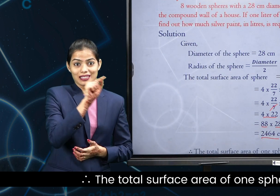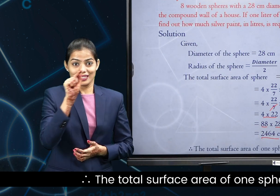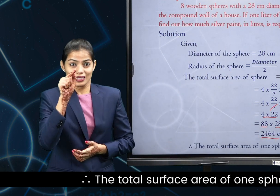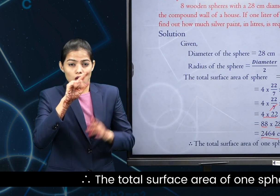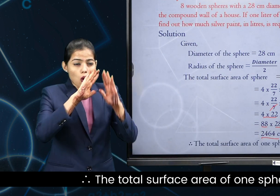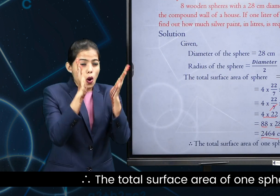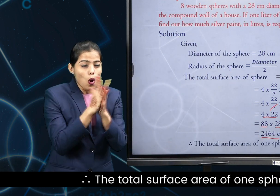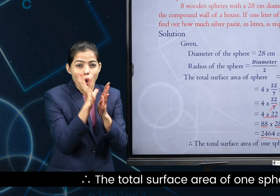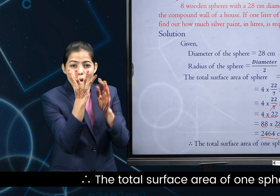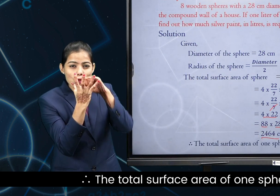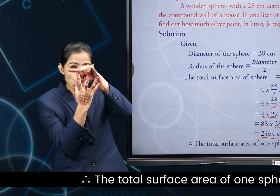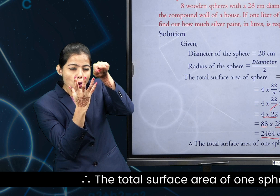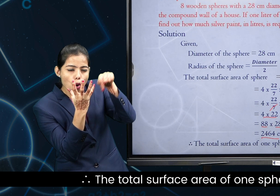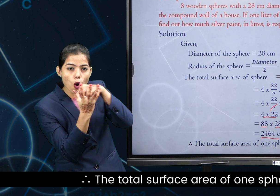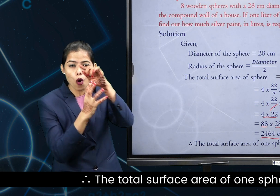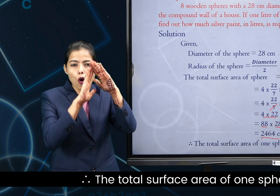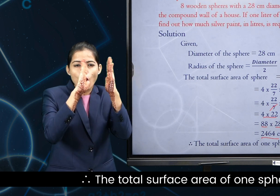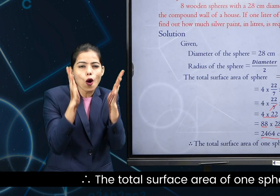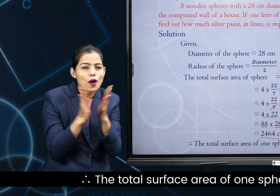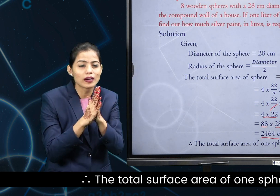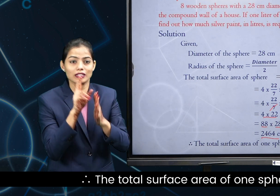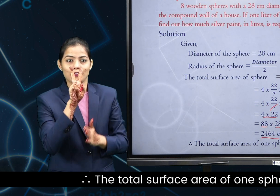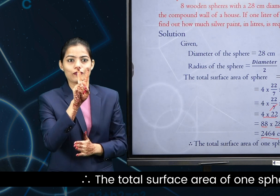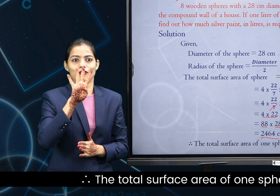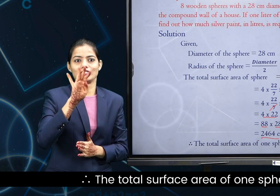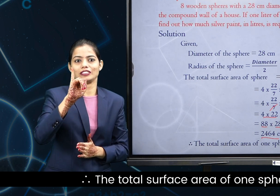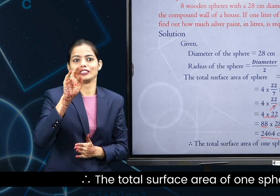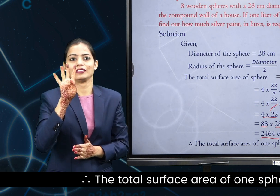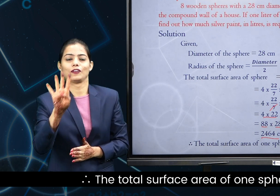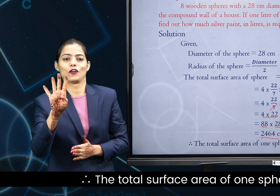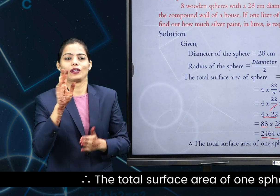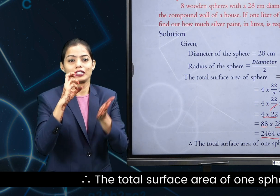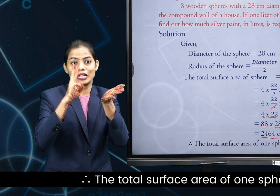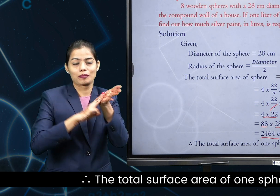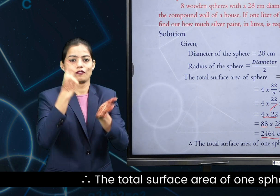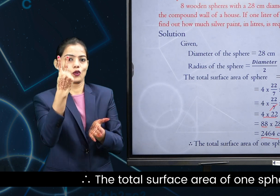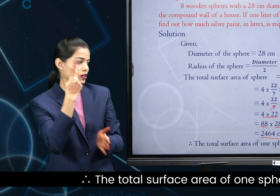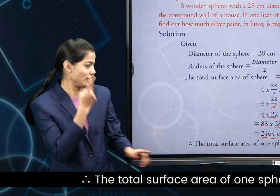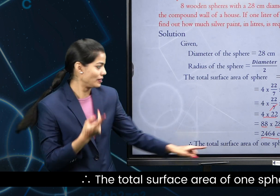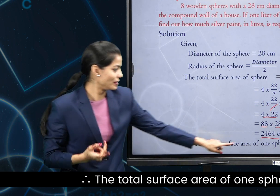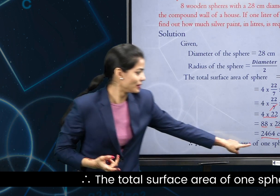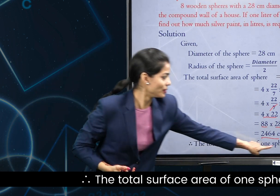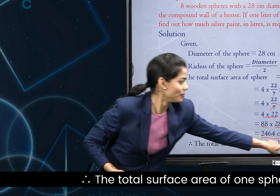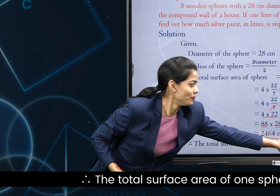Therefore, the total surface area of one sphere is equal to 2464 centimeters